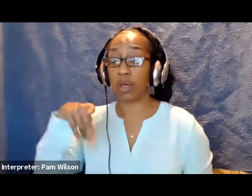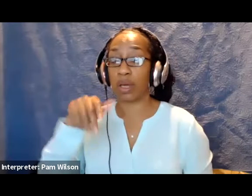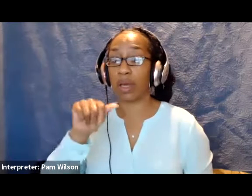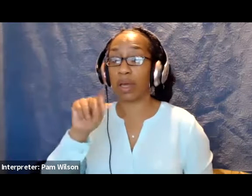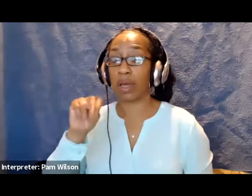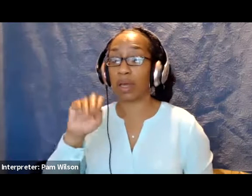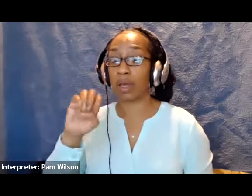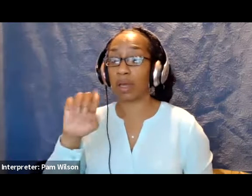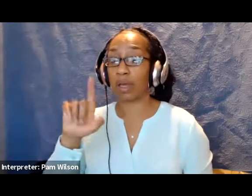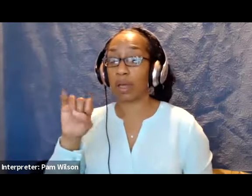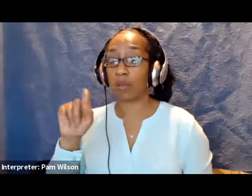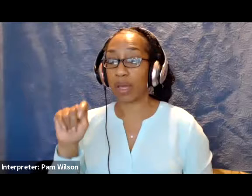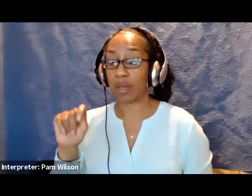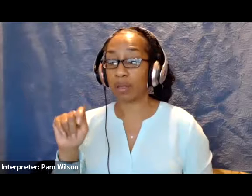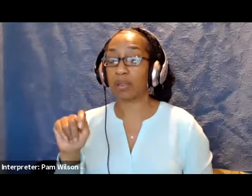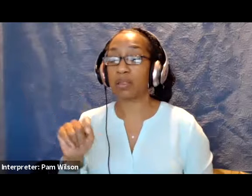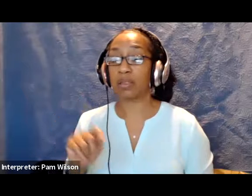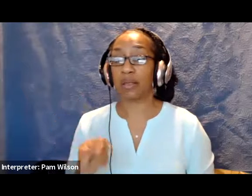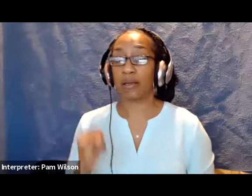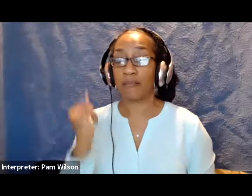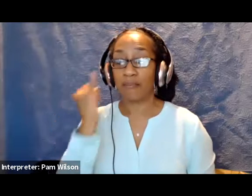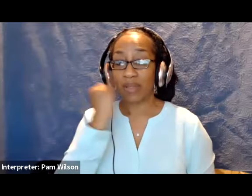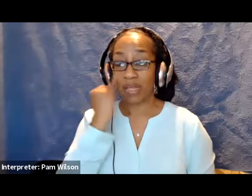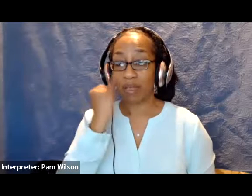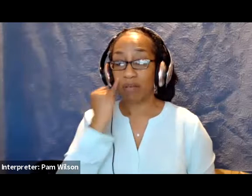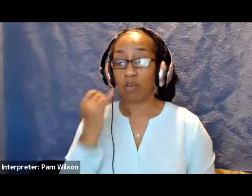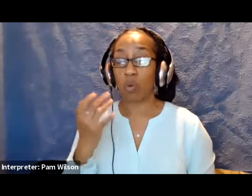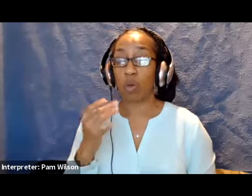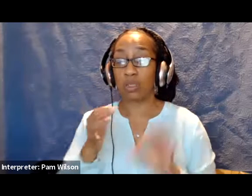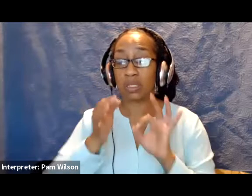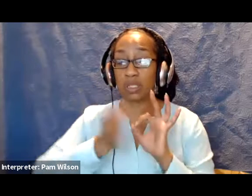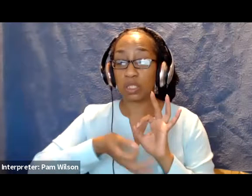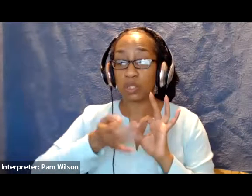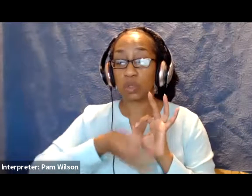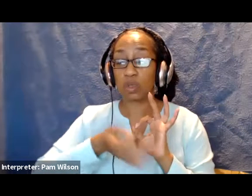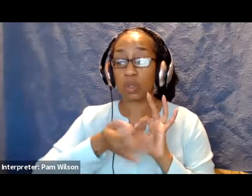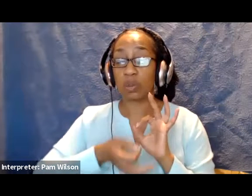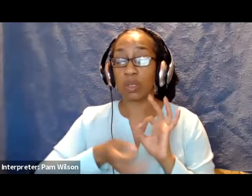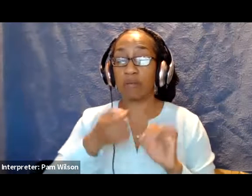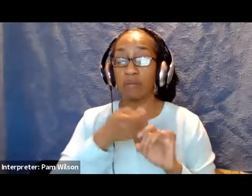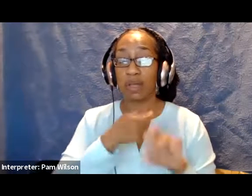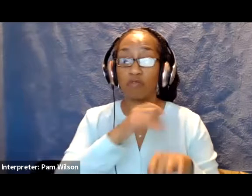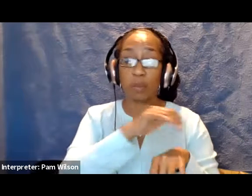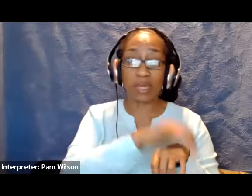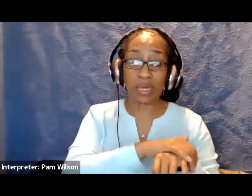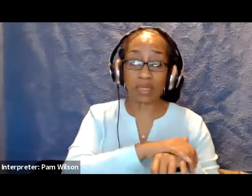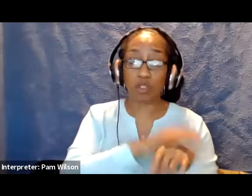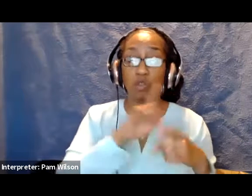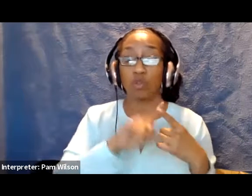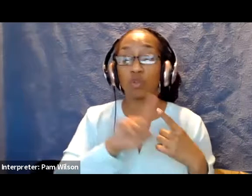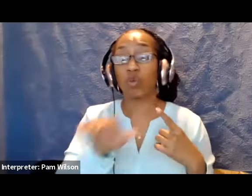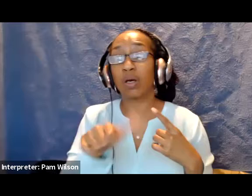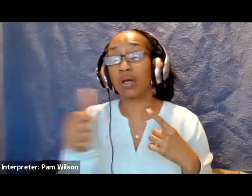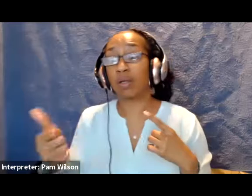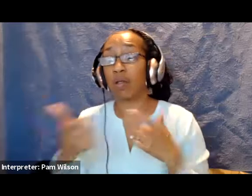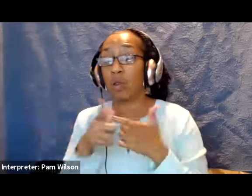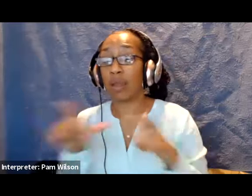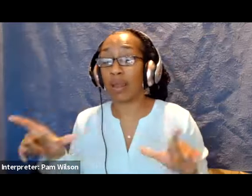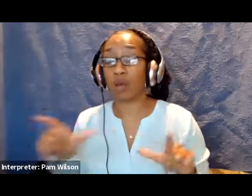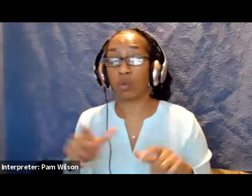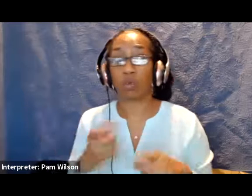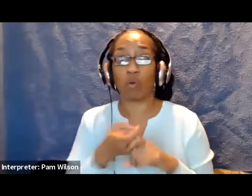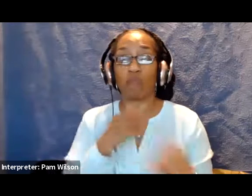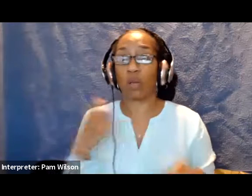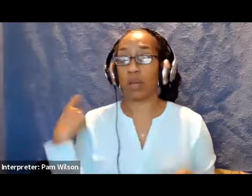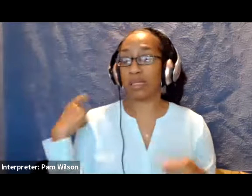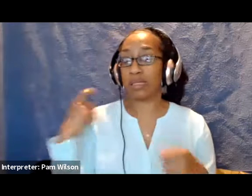This is for if you want to interpret from English to another language, or from Spanish